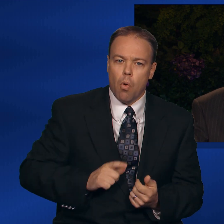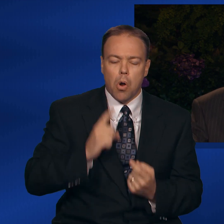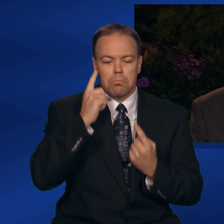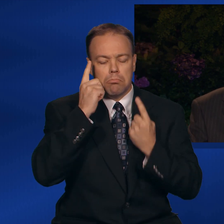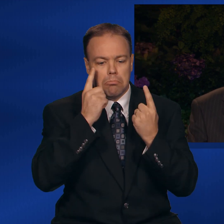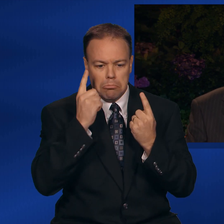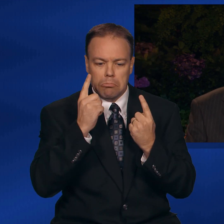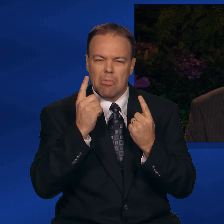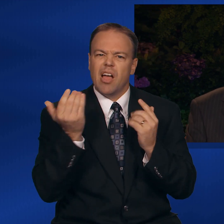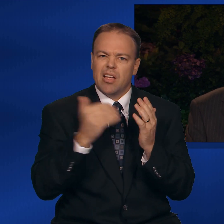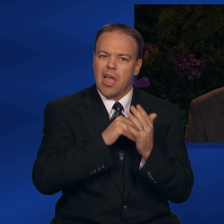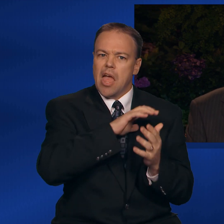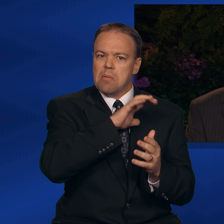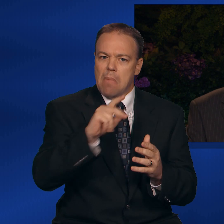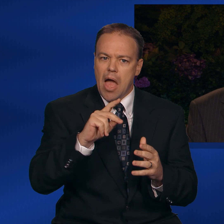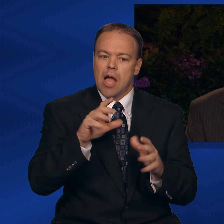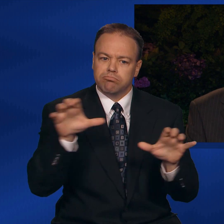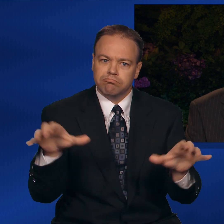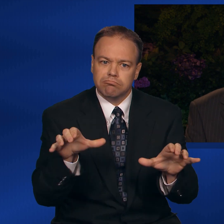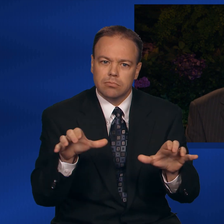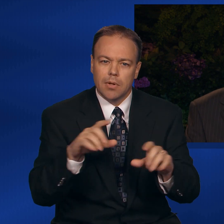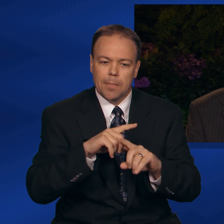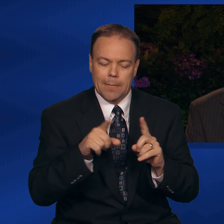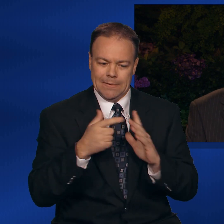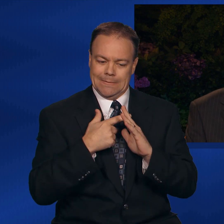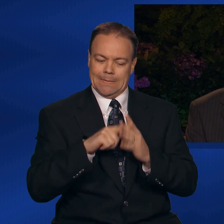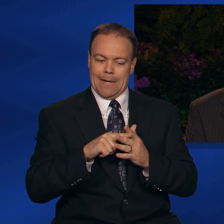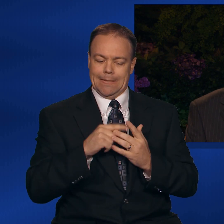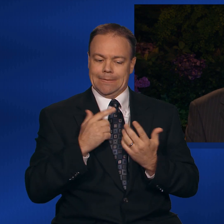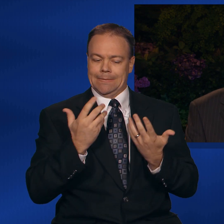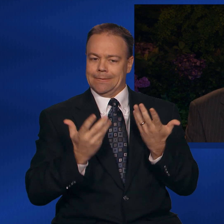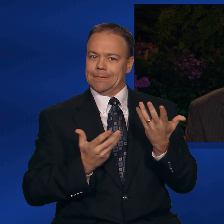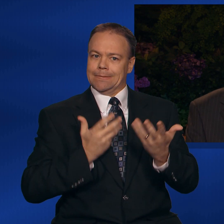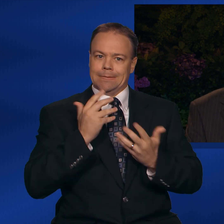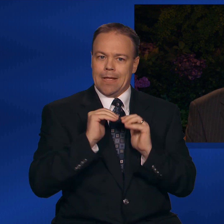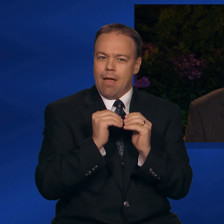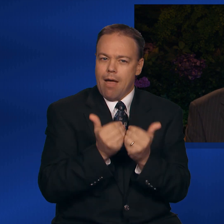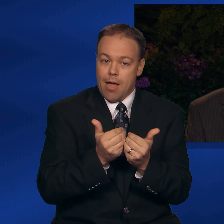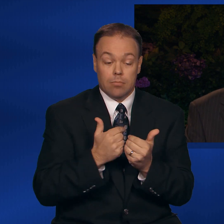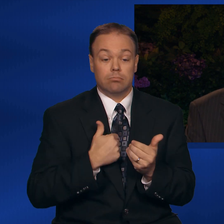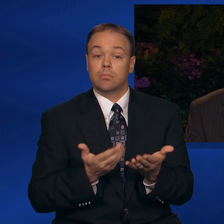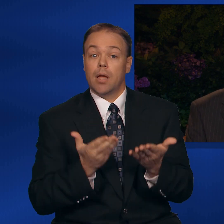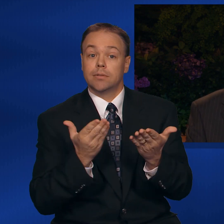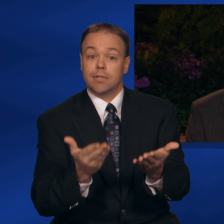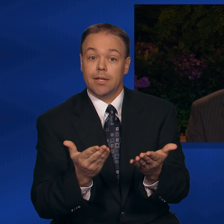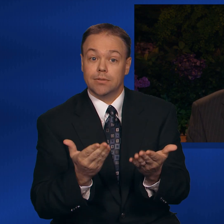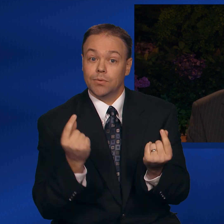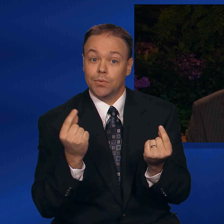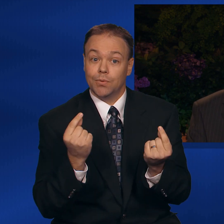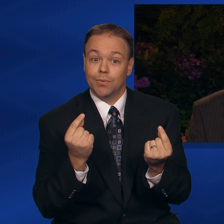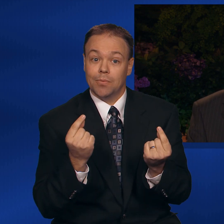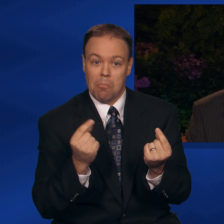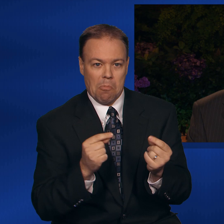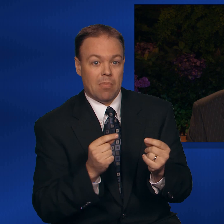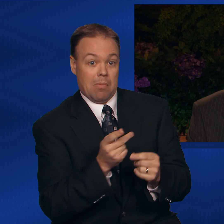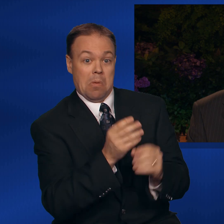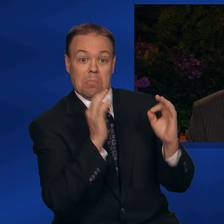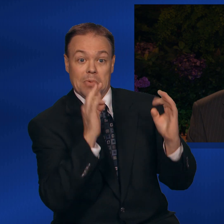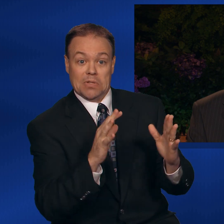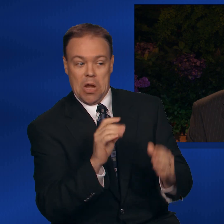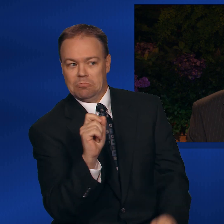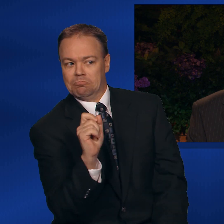His fold, but you don't know how to start. I suggest that you ask the